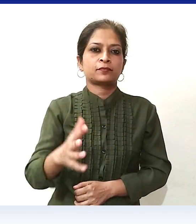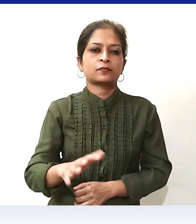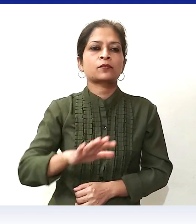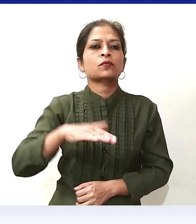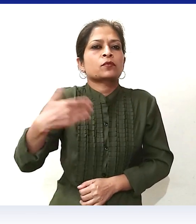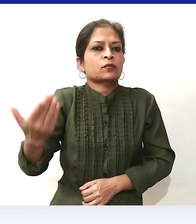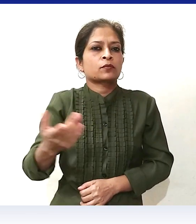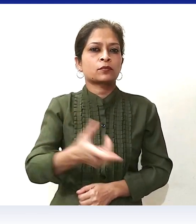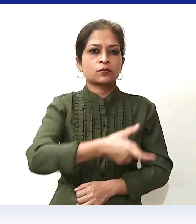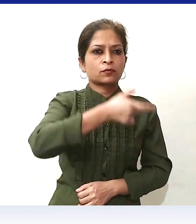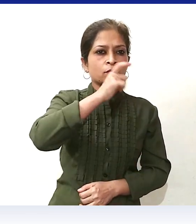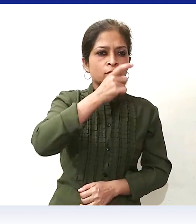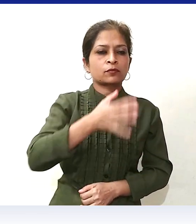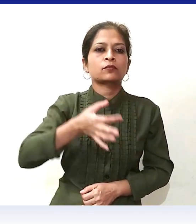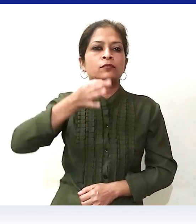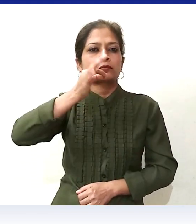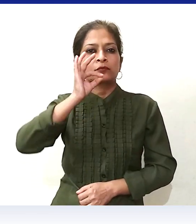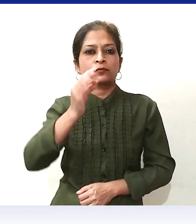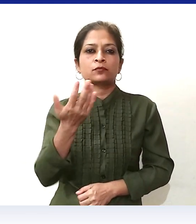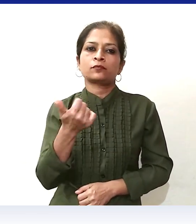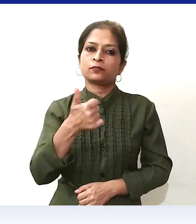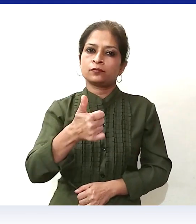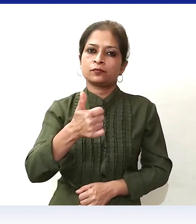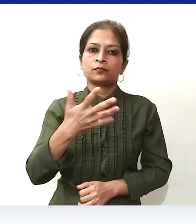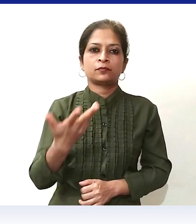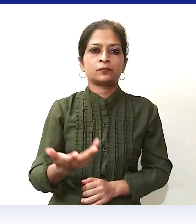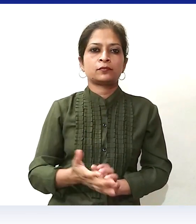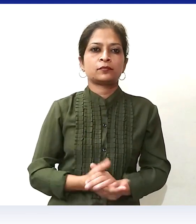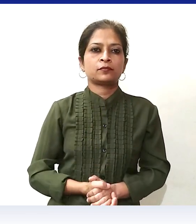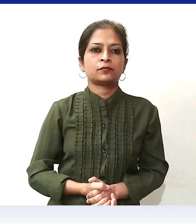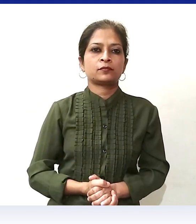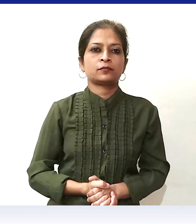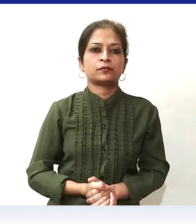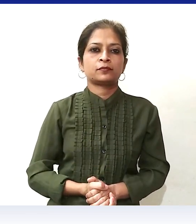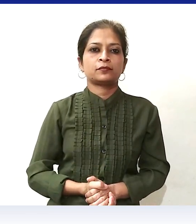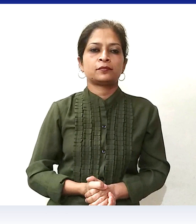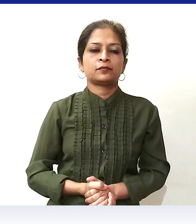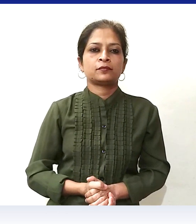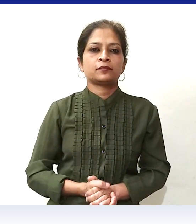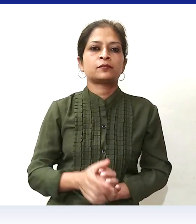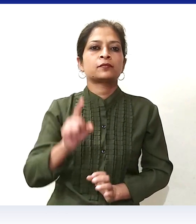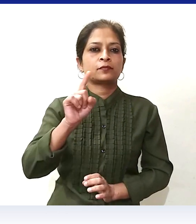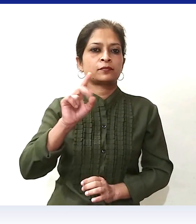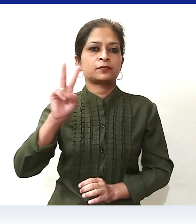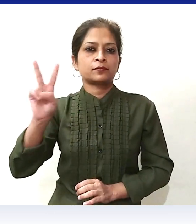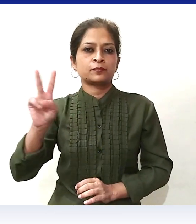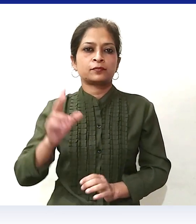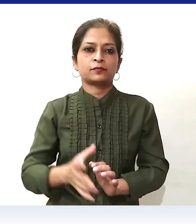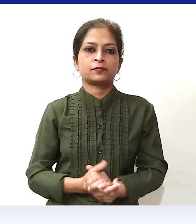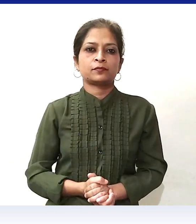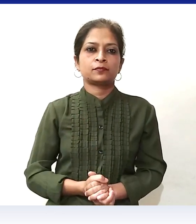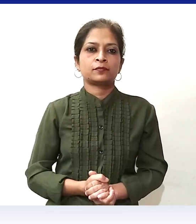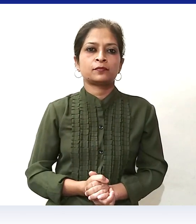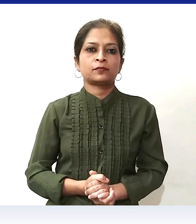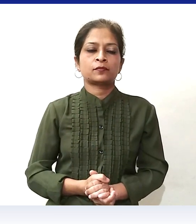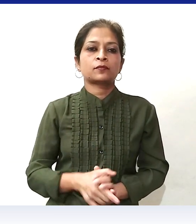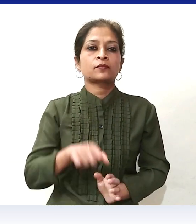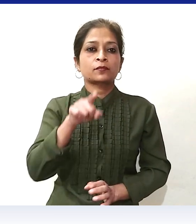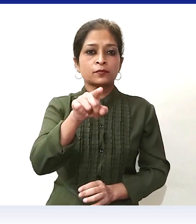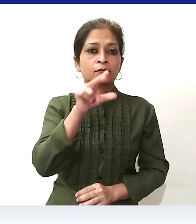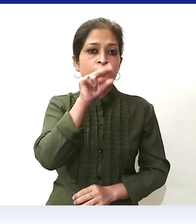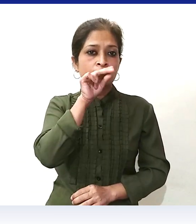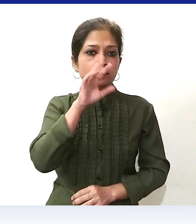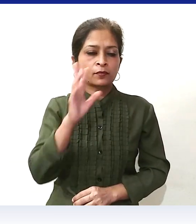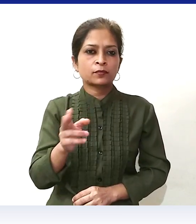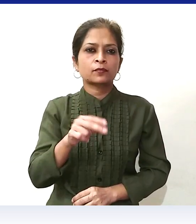decent however sipping a cup of coffee or tea is fine number twelve when you have